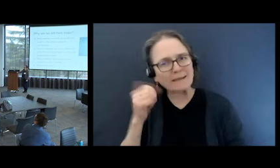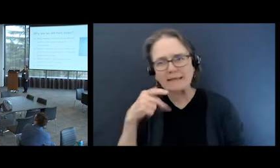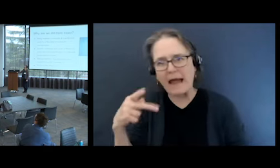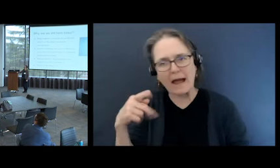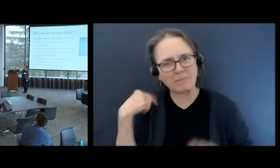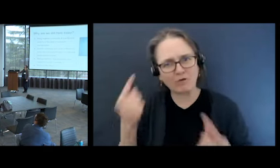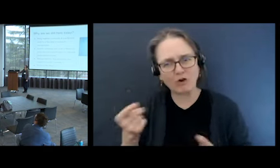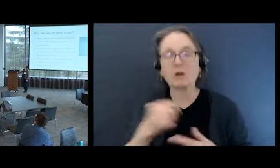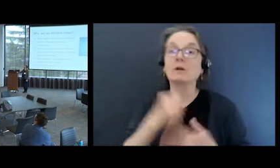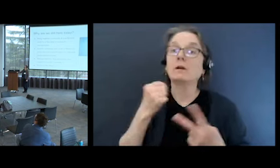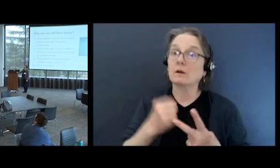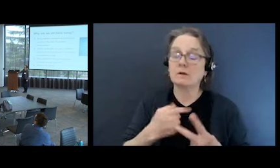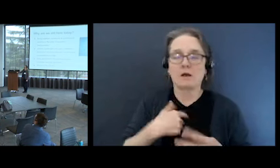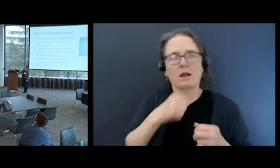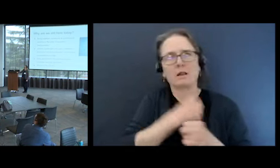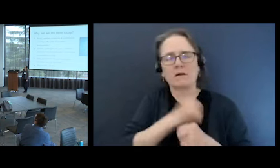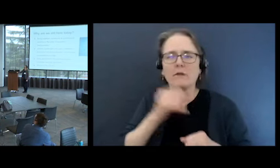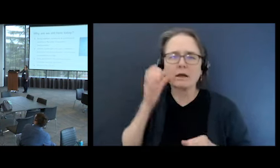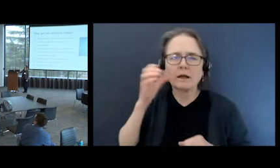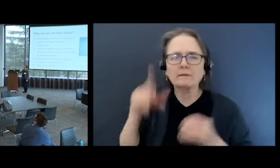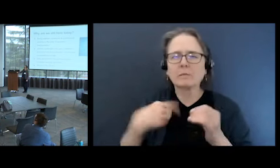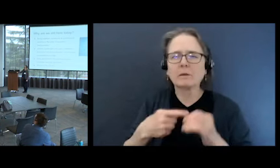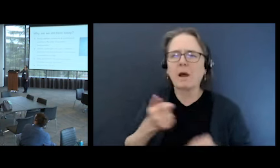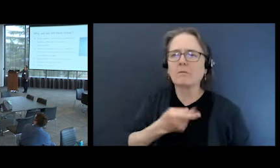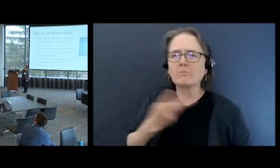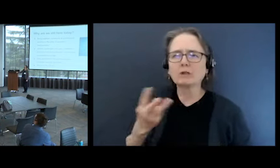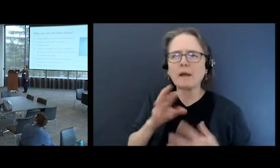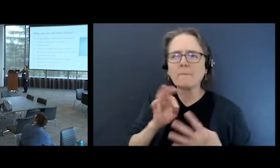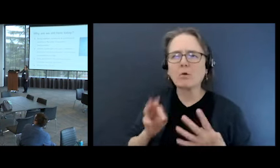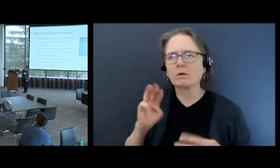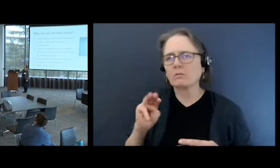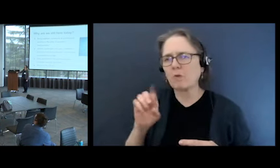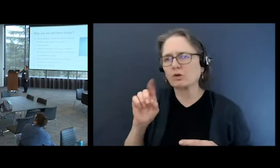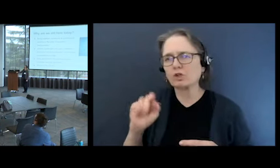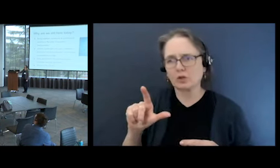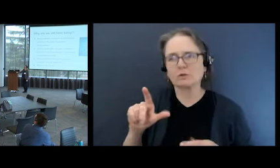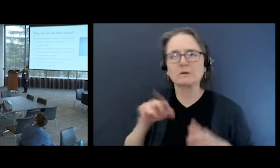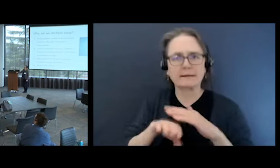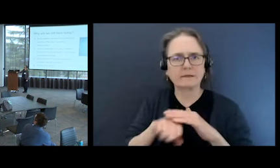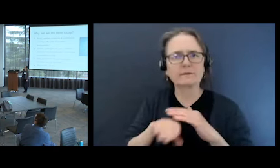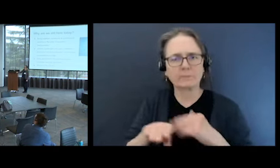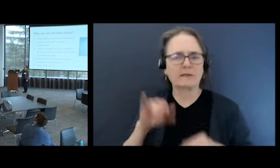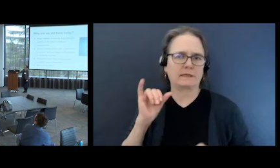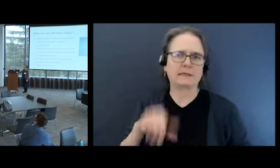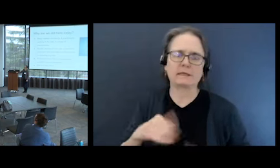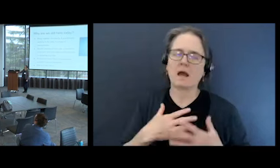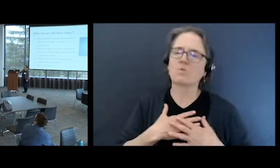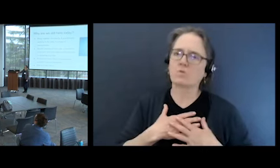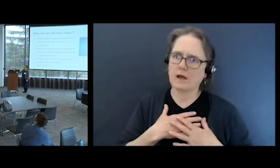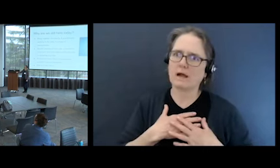accessibility, especially, finding ways for people to make the best out of the information at